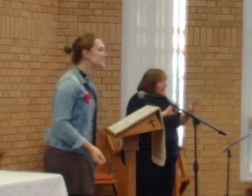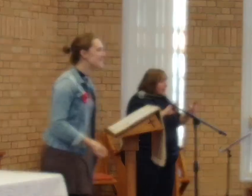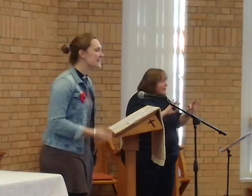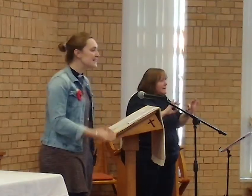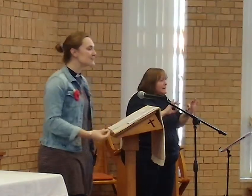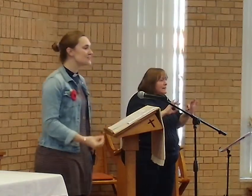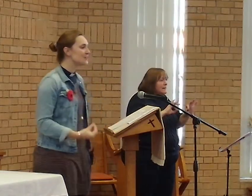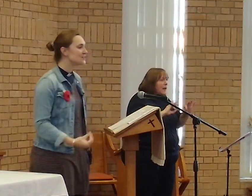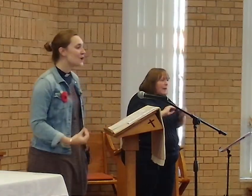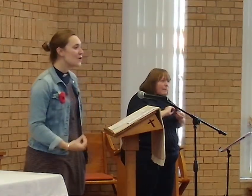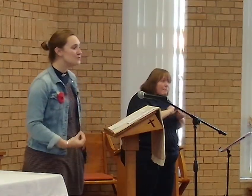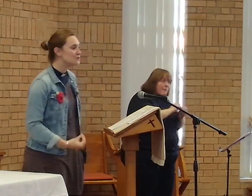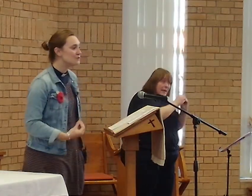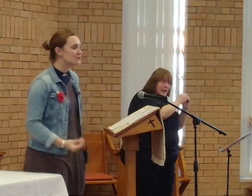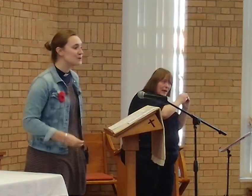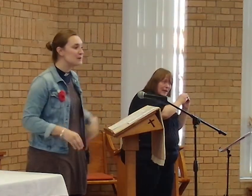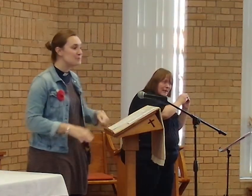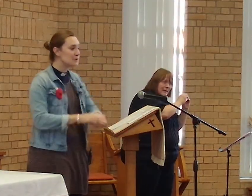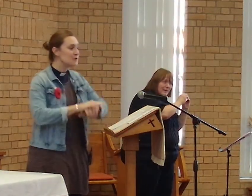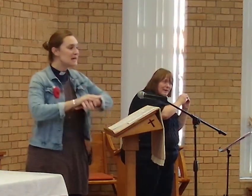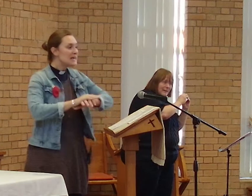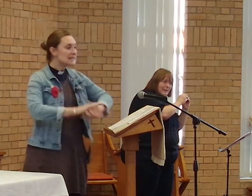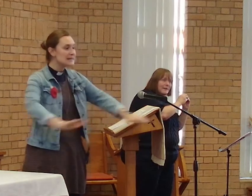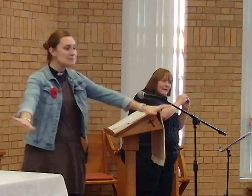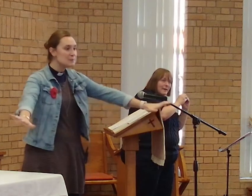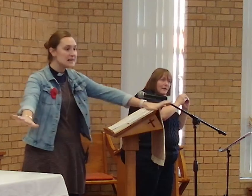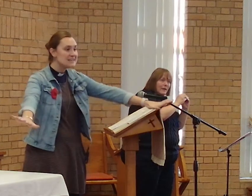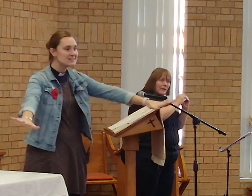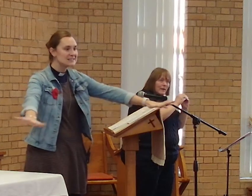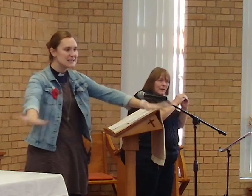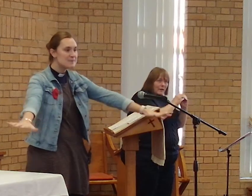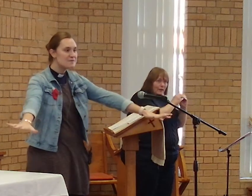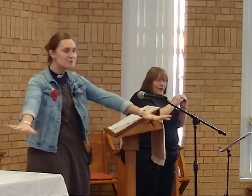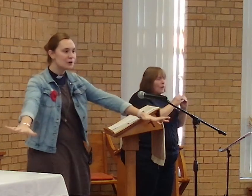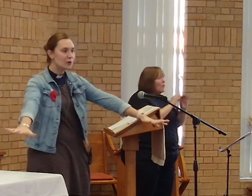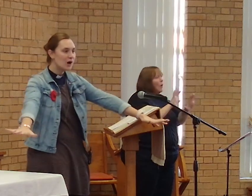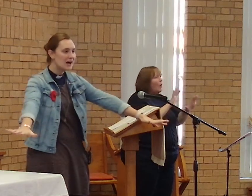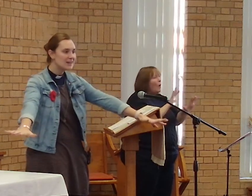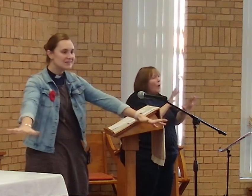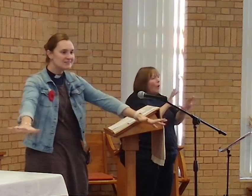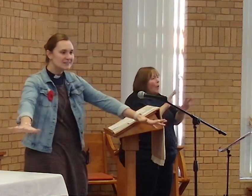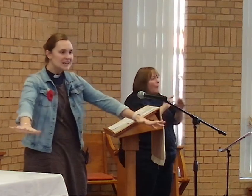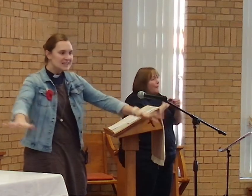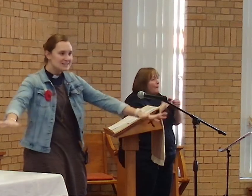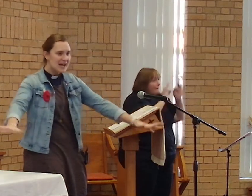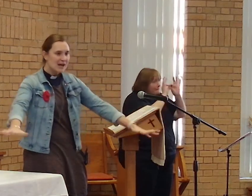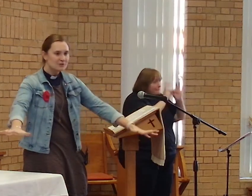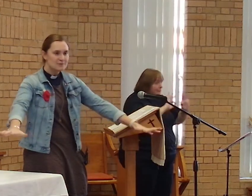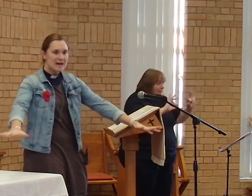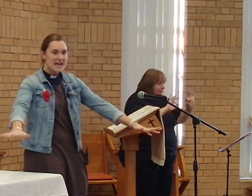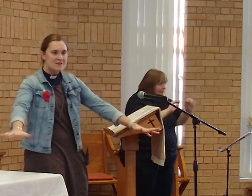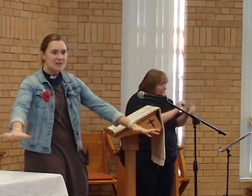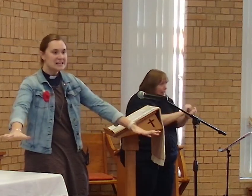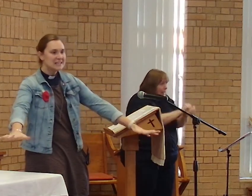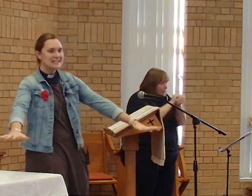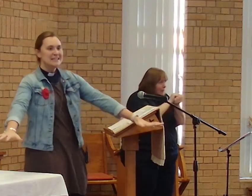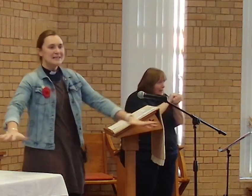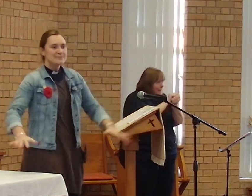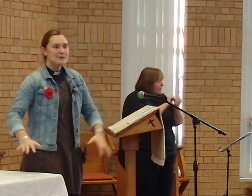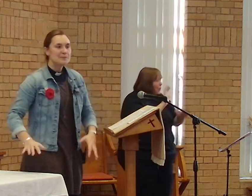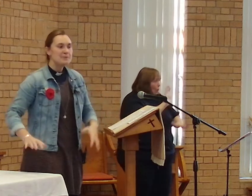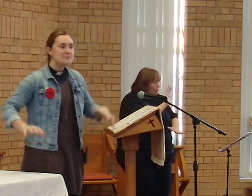so good, isn't it? It keeps us on our toes, not just the people who keep the peace and keep everyone quiet and down and